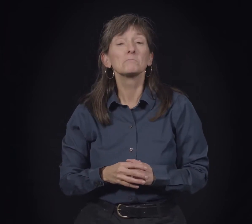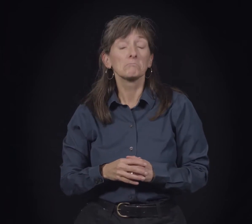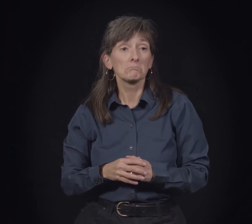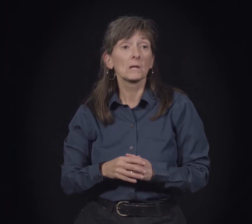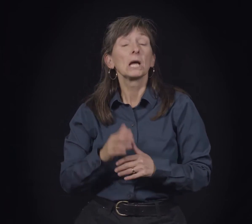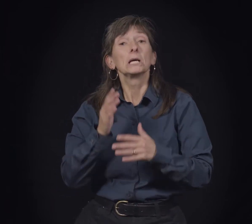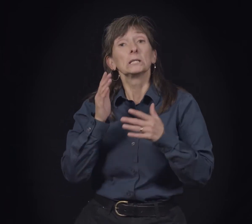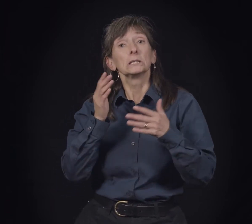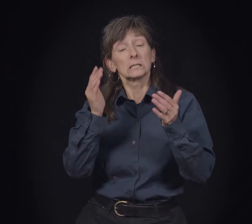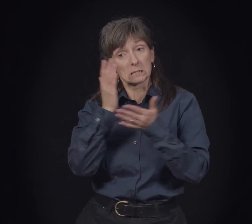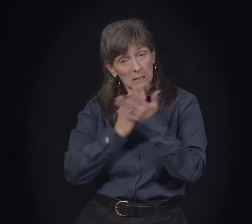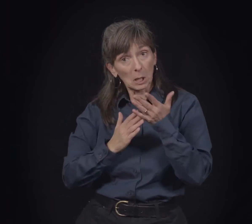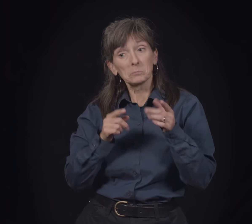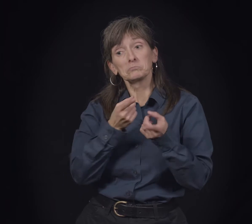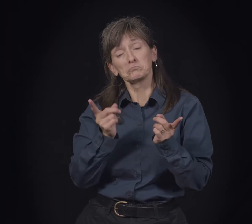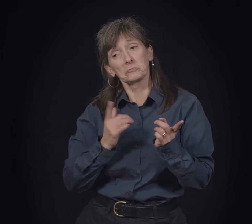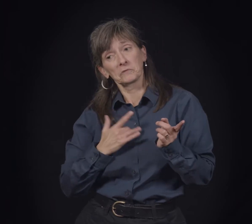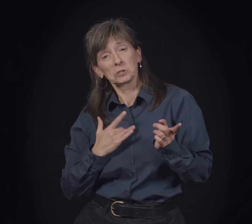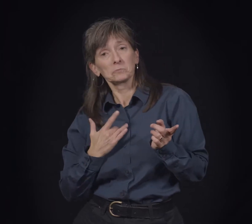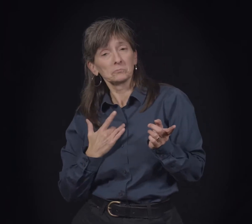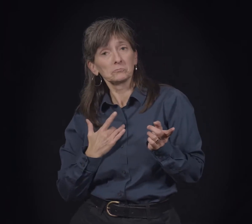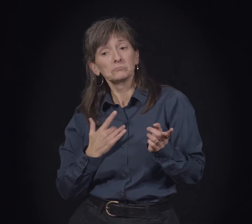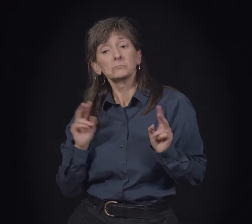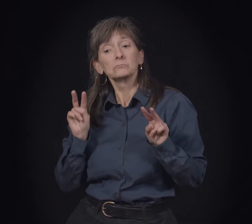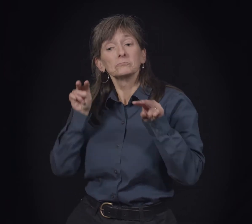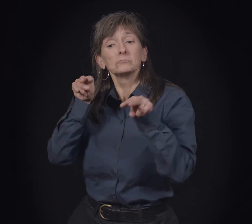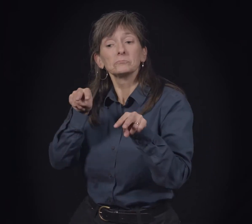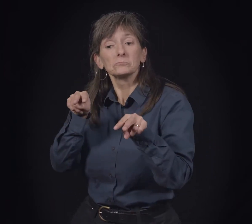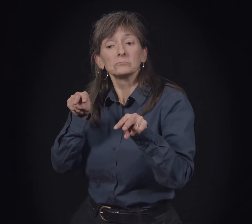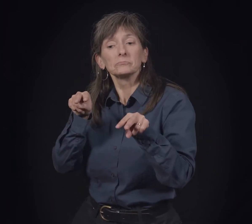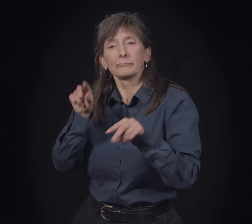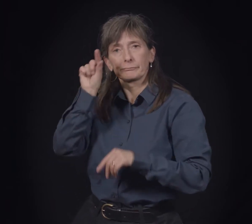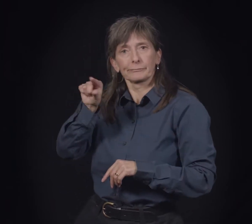Some participants thought that the enforcement is only a government responsibility.